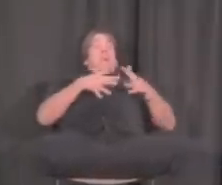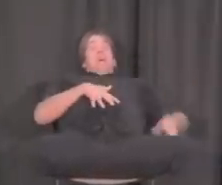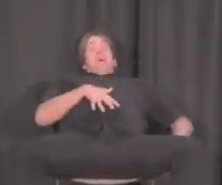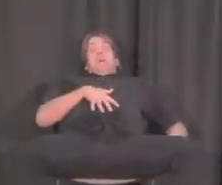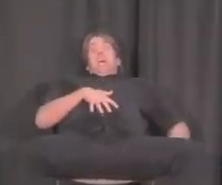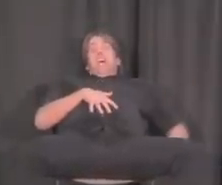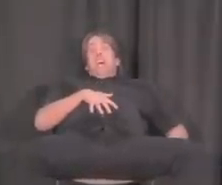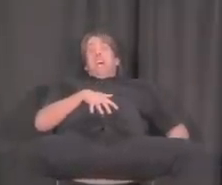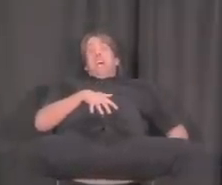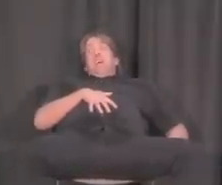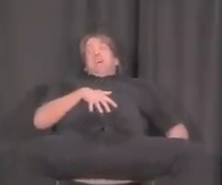I'm permanent.